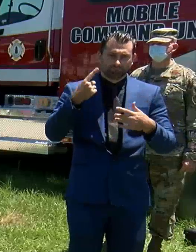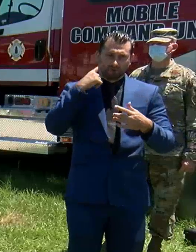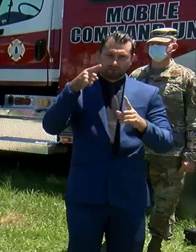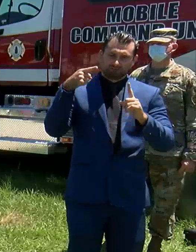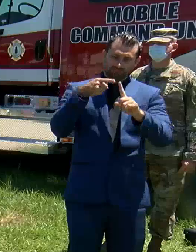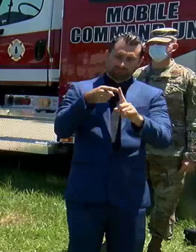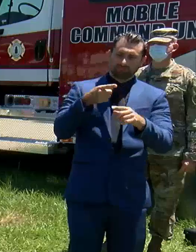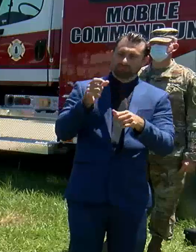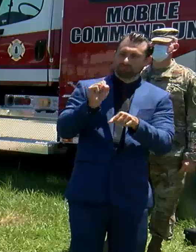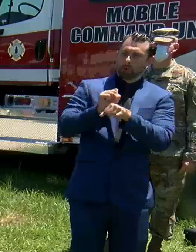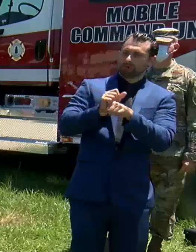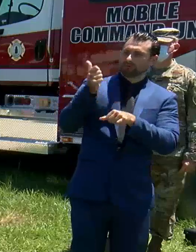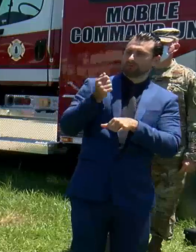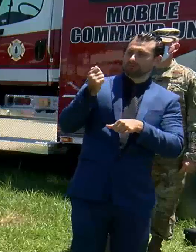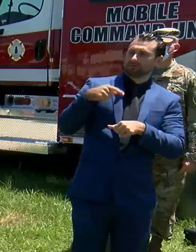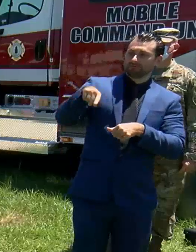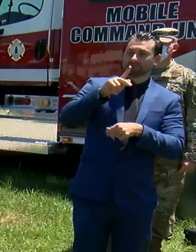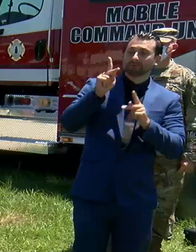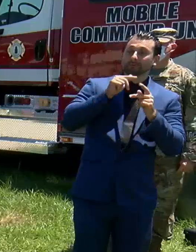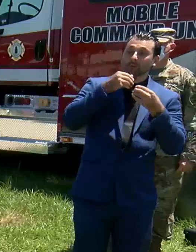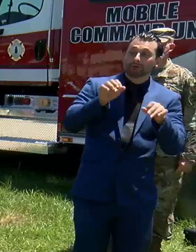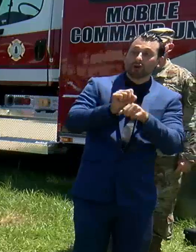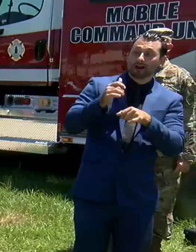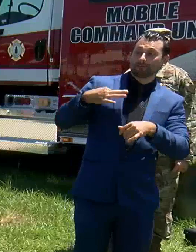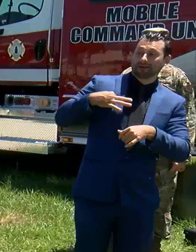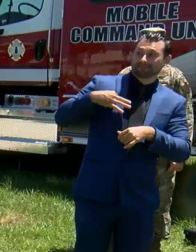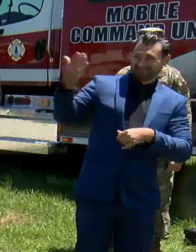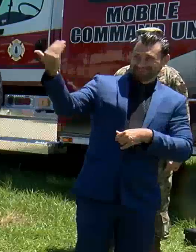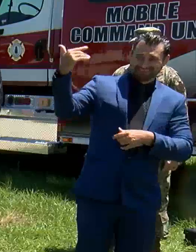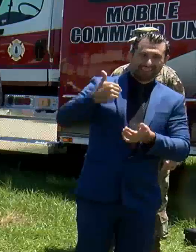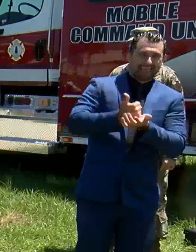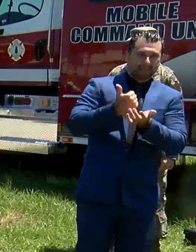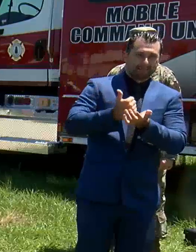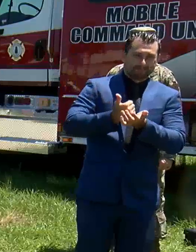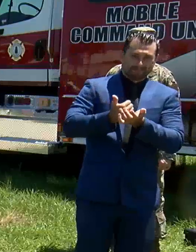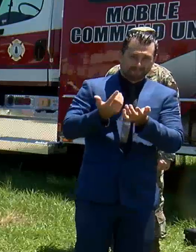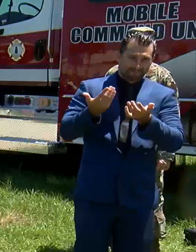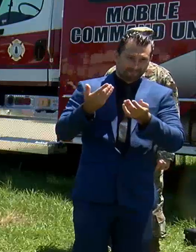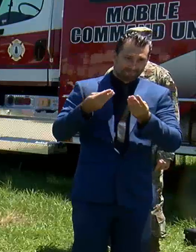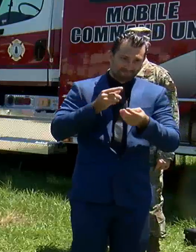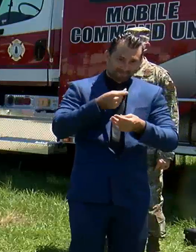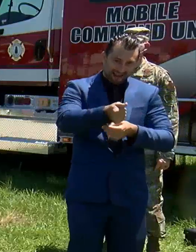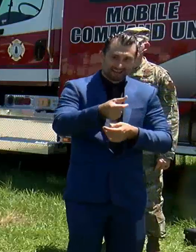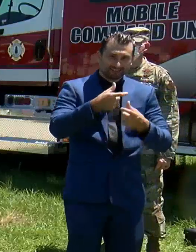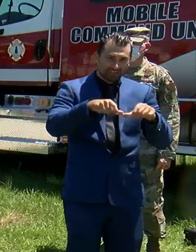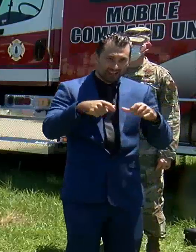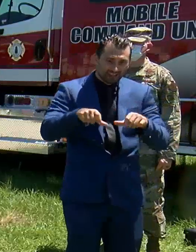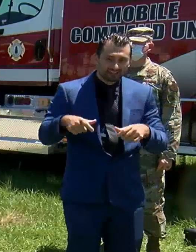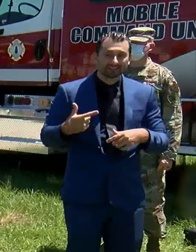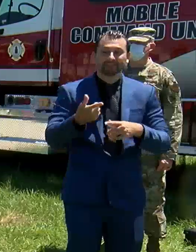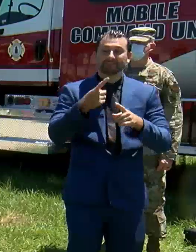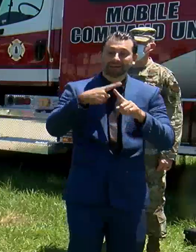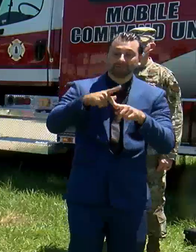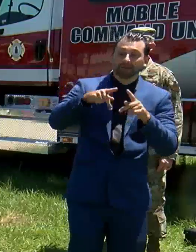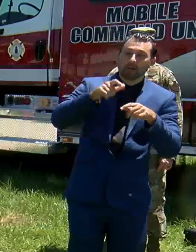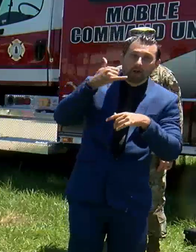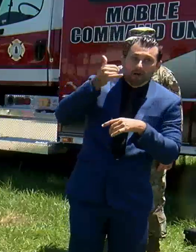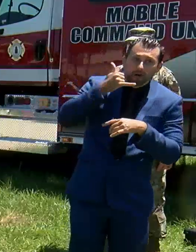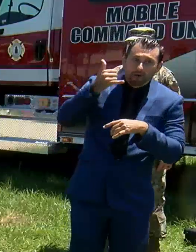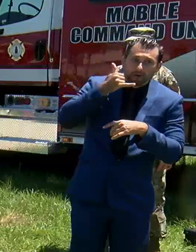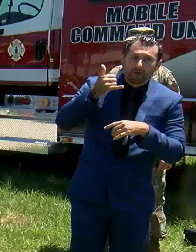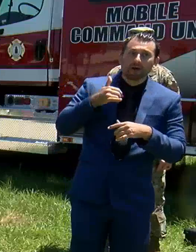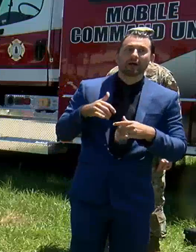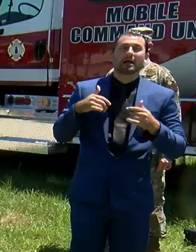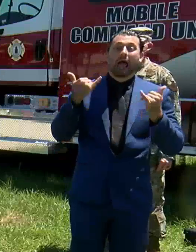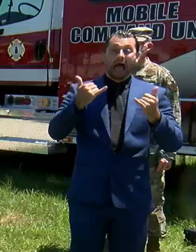how the calls had been at this level, and then all of a sudden here, they actually are starting to go down a little bit. I think that's because claims have, we